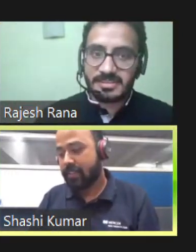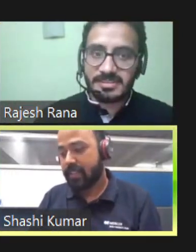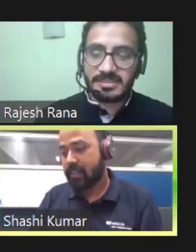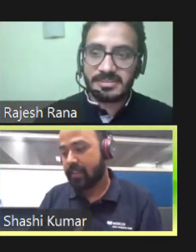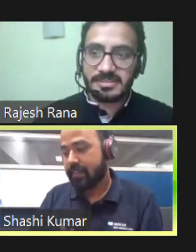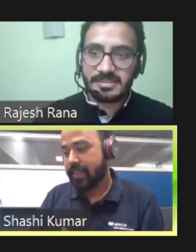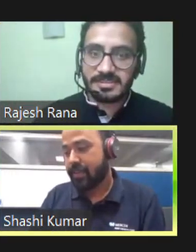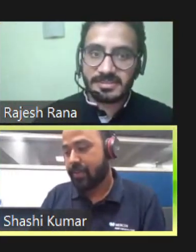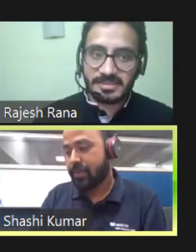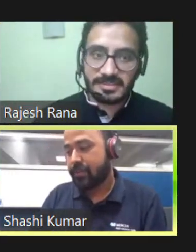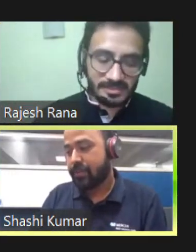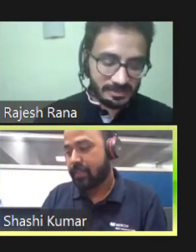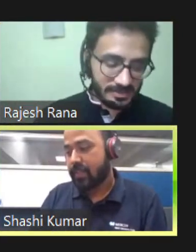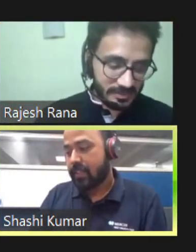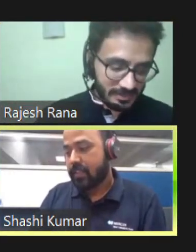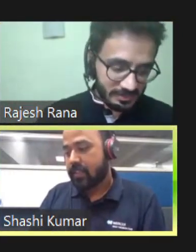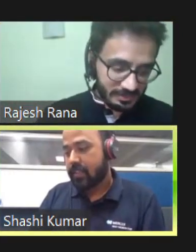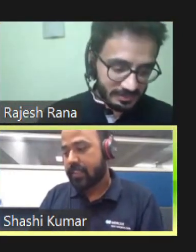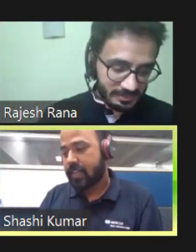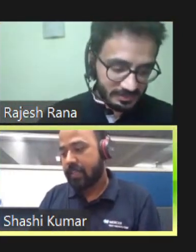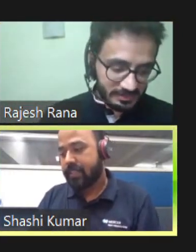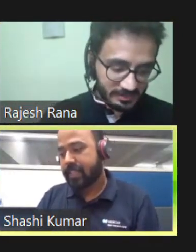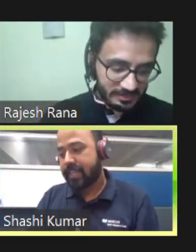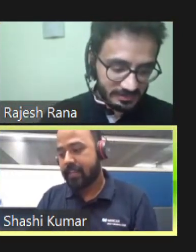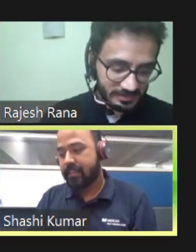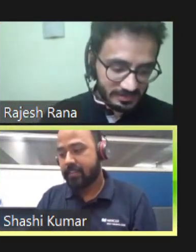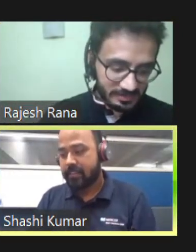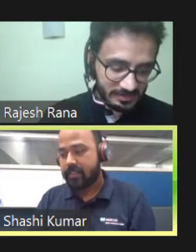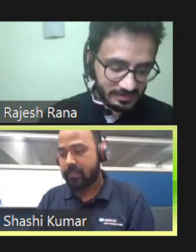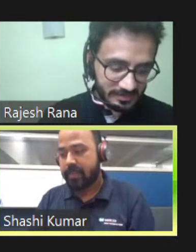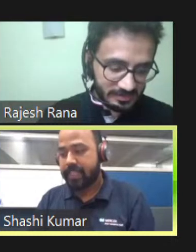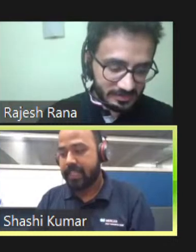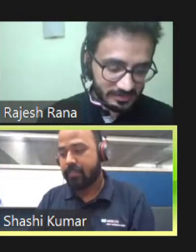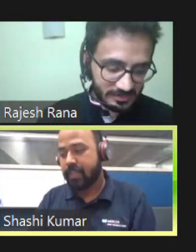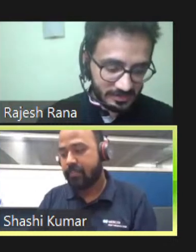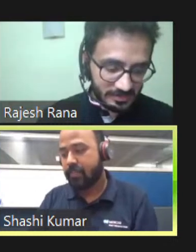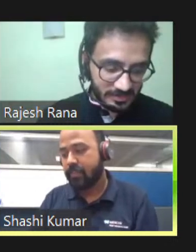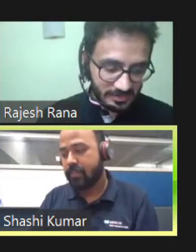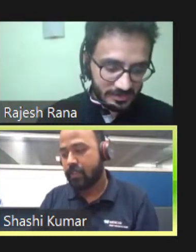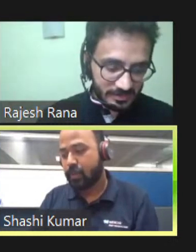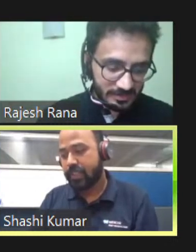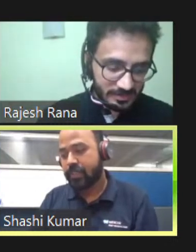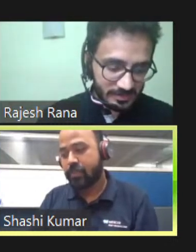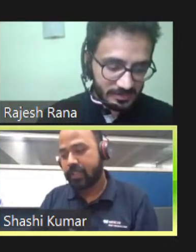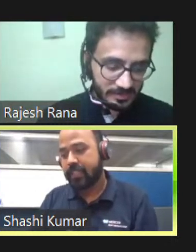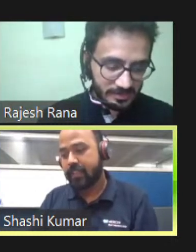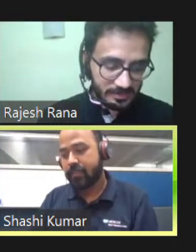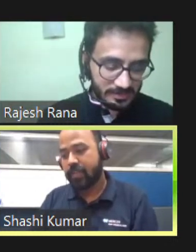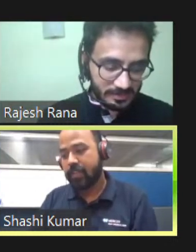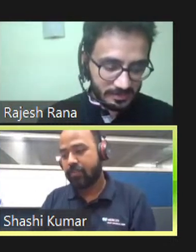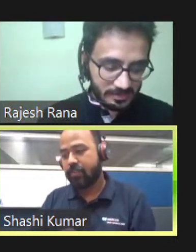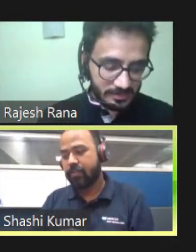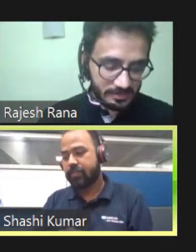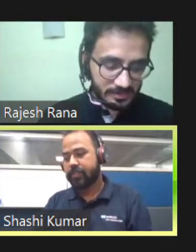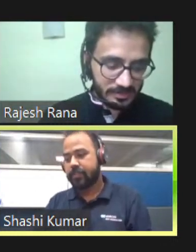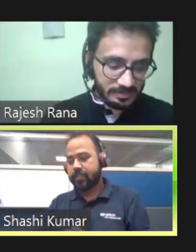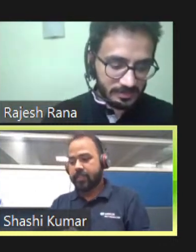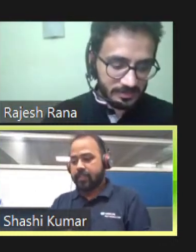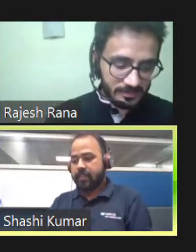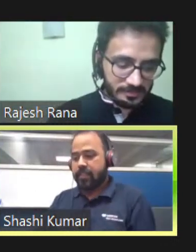Okay, Varsha. Thank you. Sharmin Sheikh. Sharmin Sheikh, wonderful. Two is no, three is